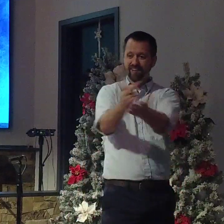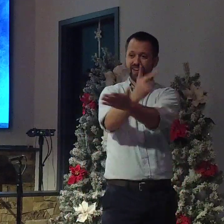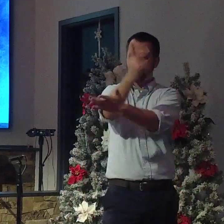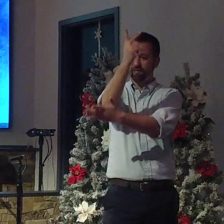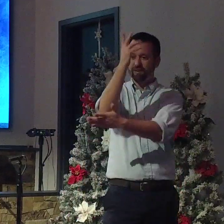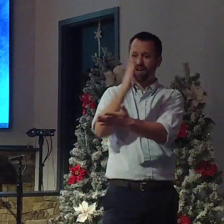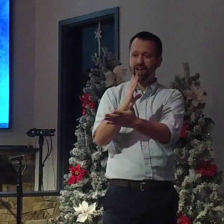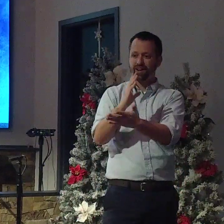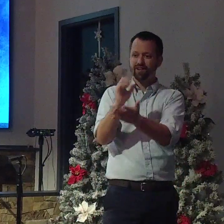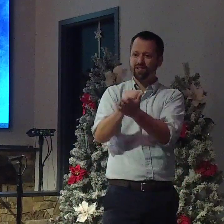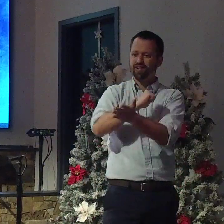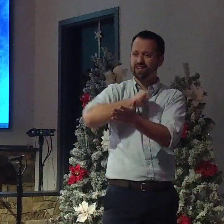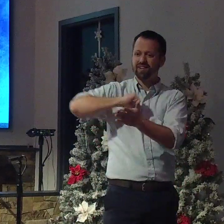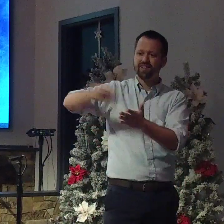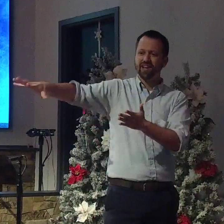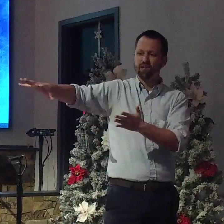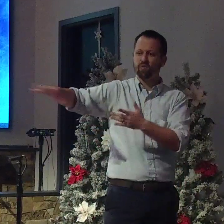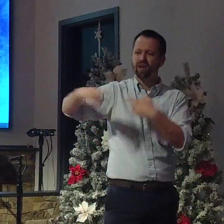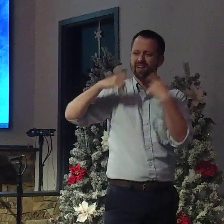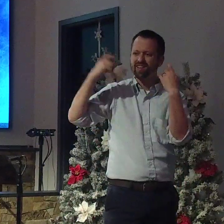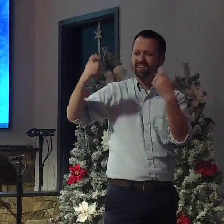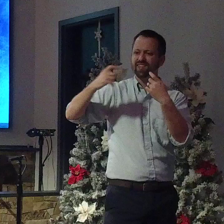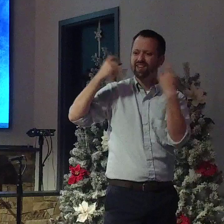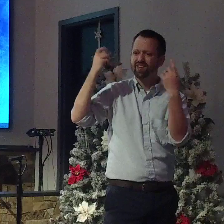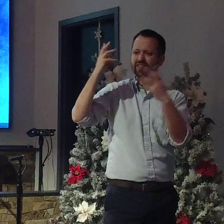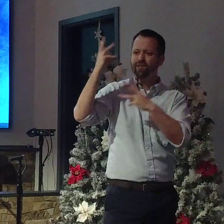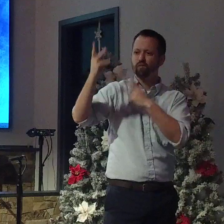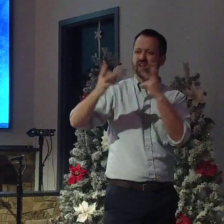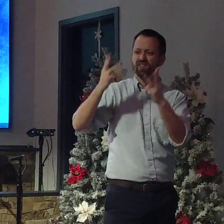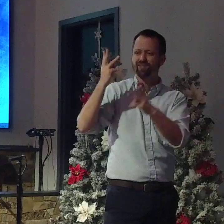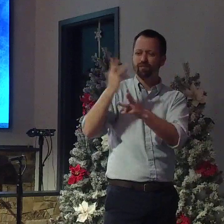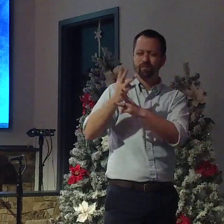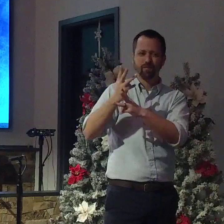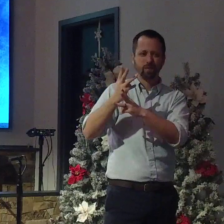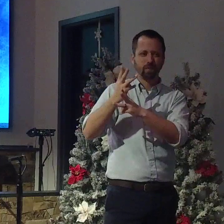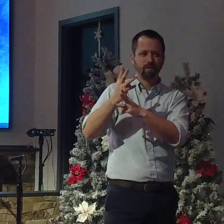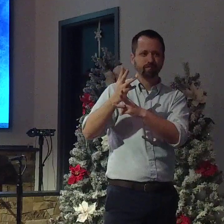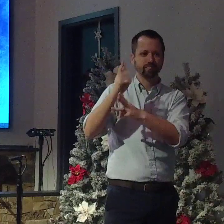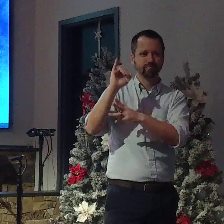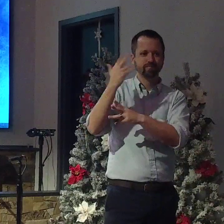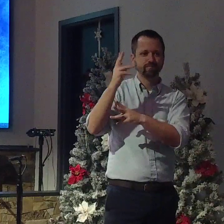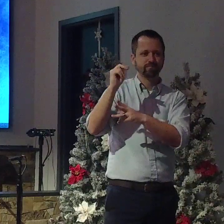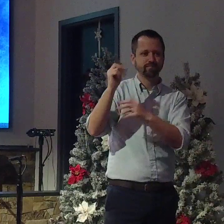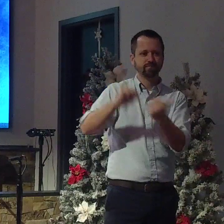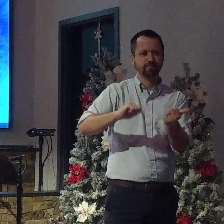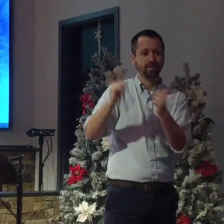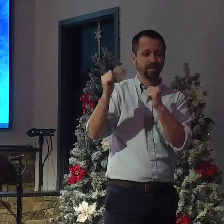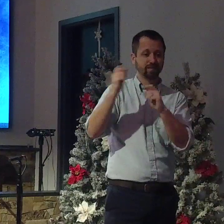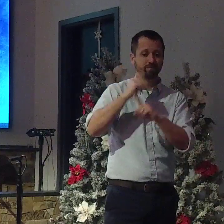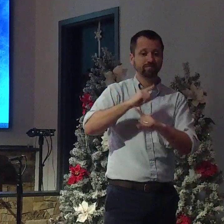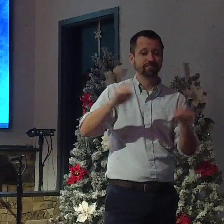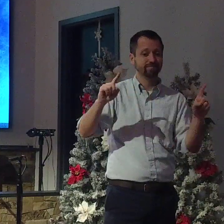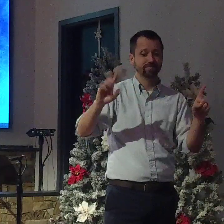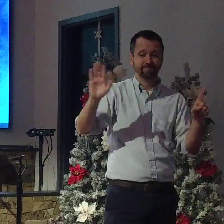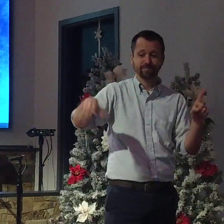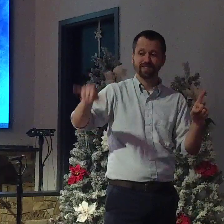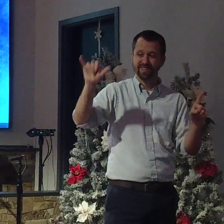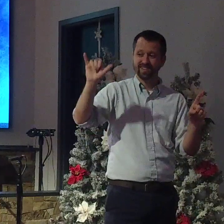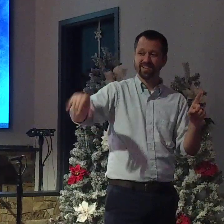sins and the forgiveness of all of mankind. Jesus was that perfect,